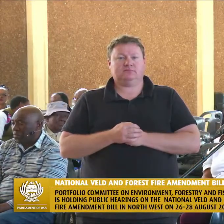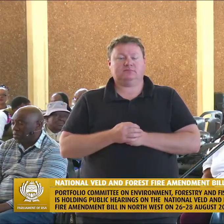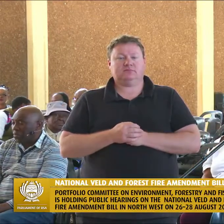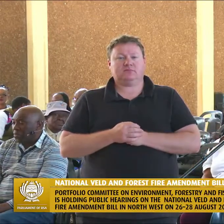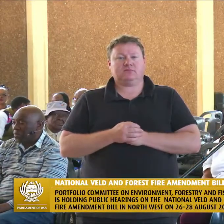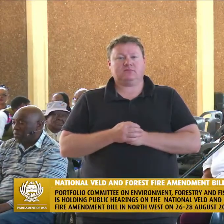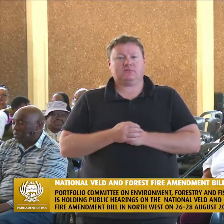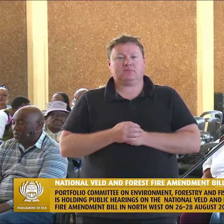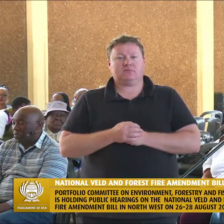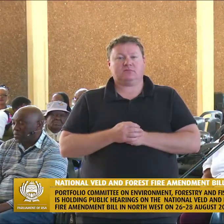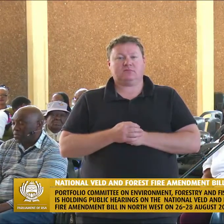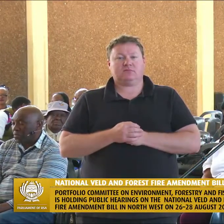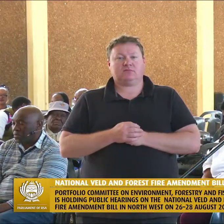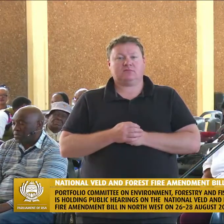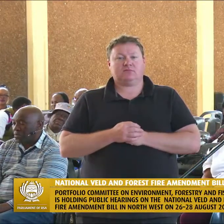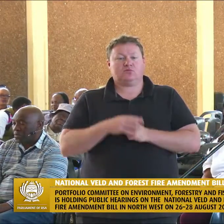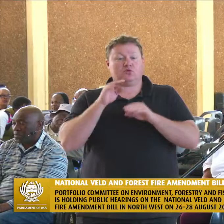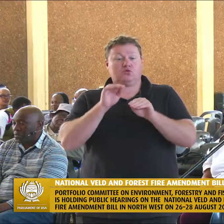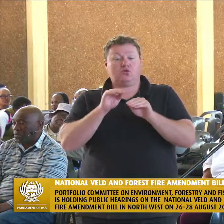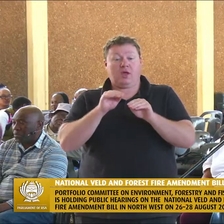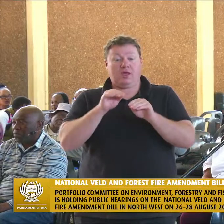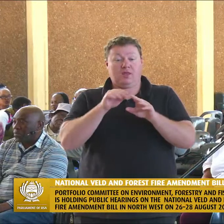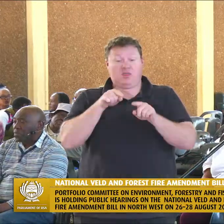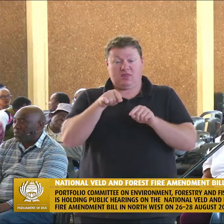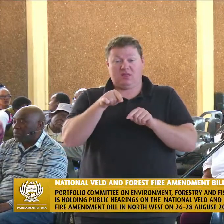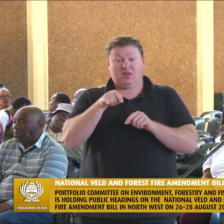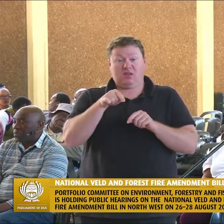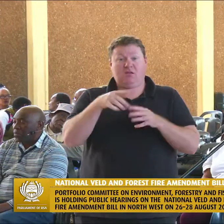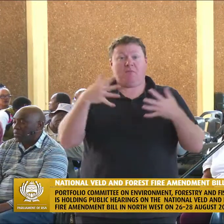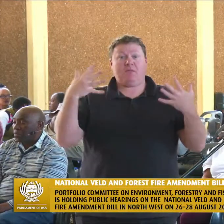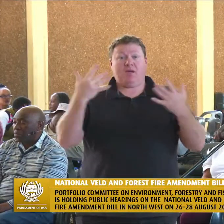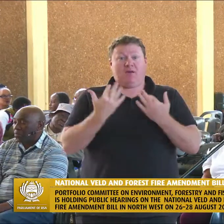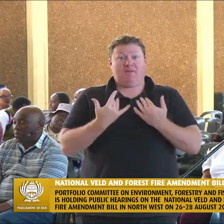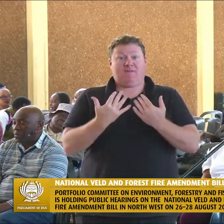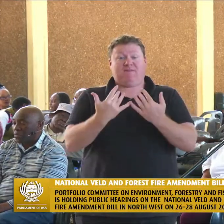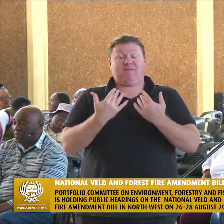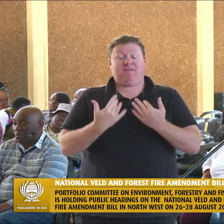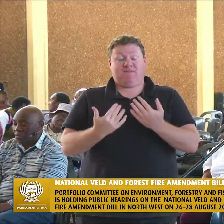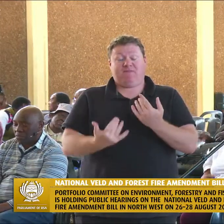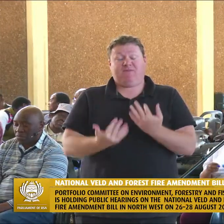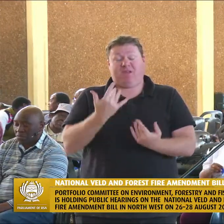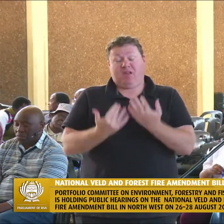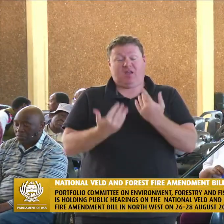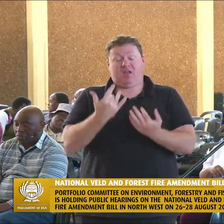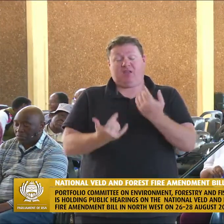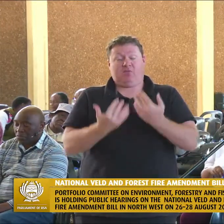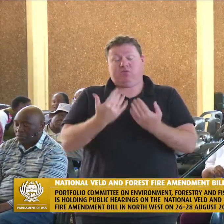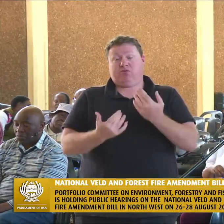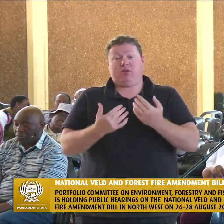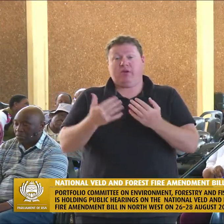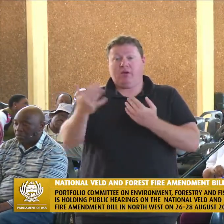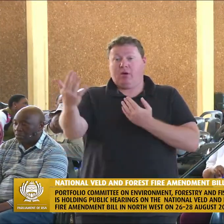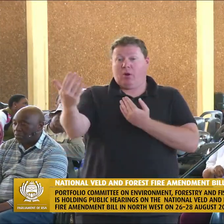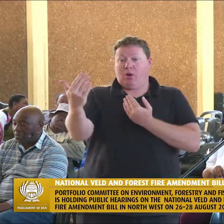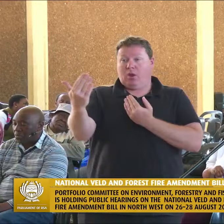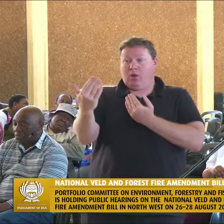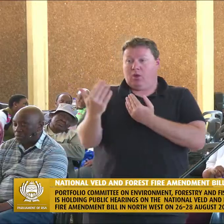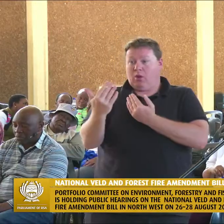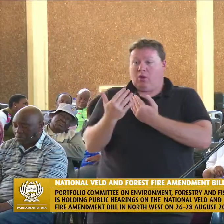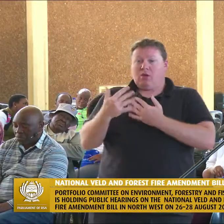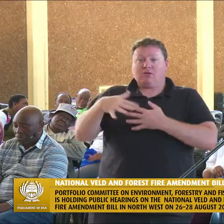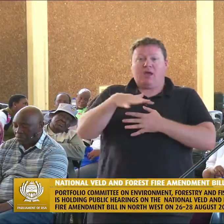where there was a very a big fire which was even approaching the area that we have resided